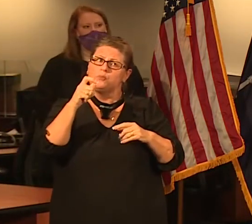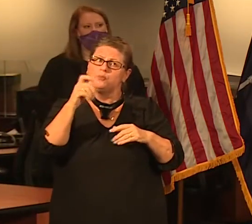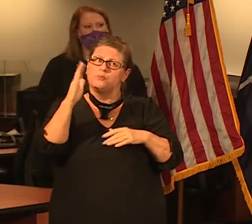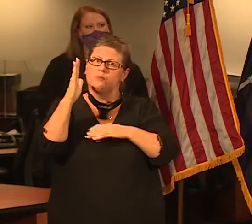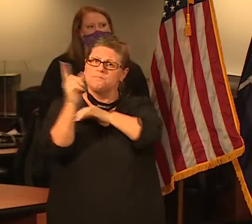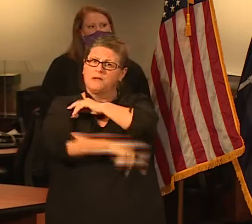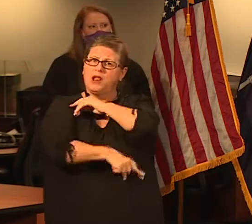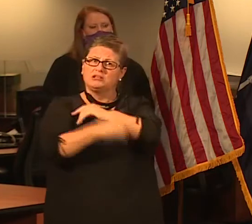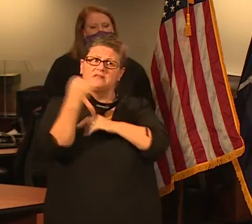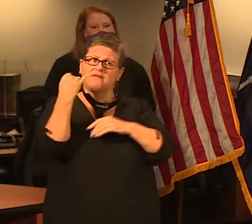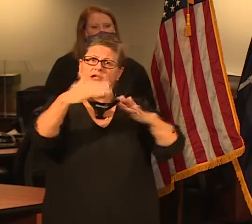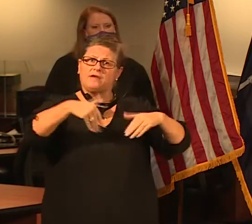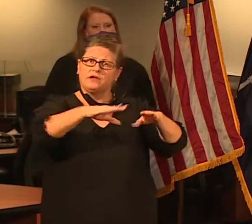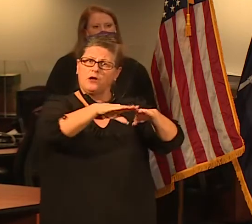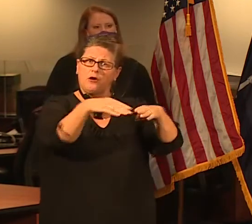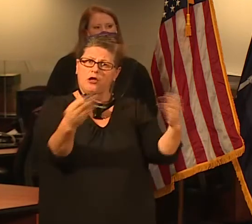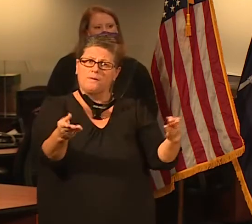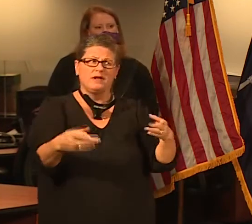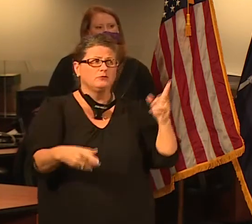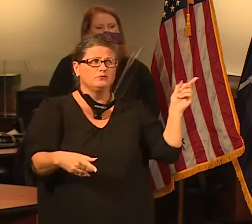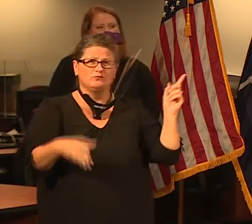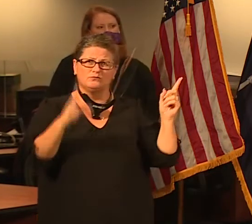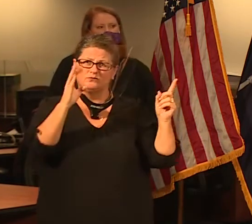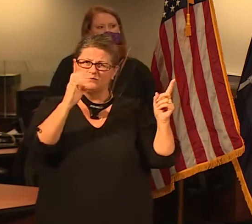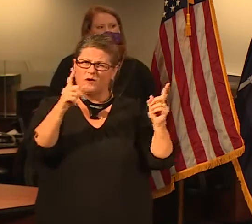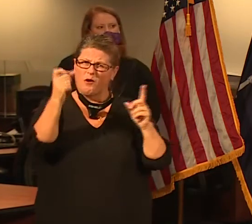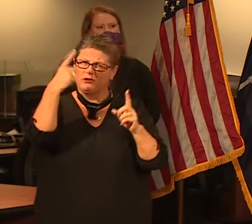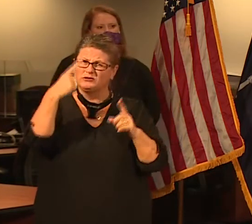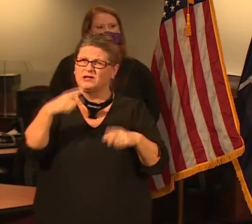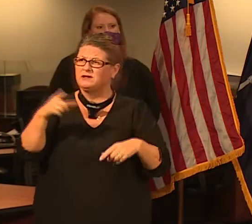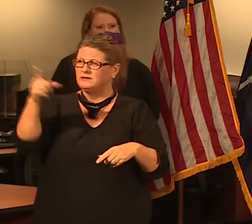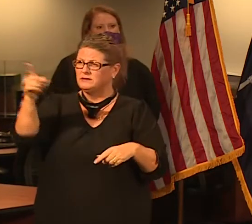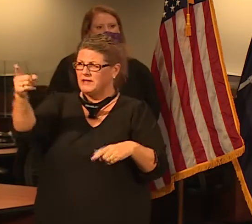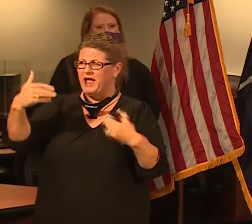open school. You have electric bills, you have to clean,